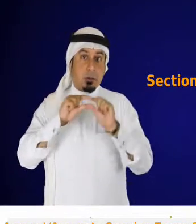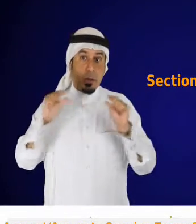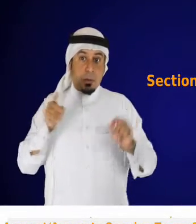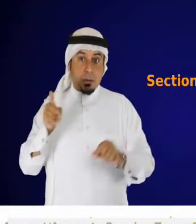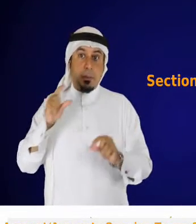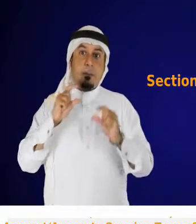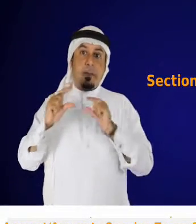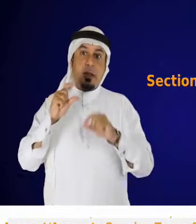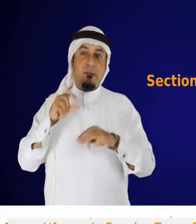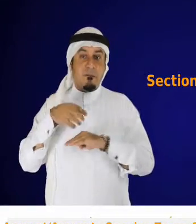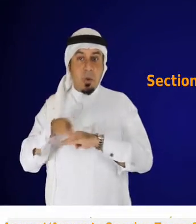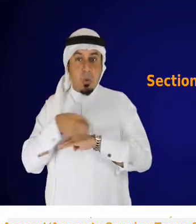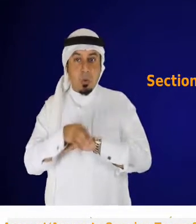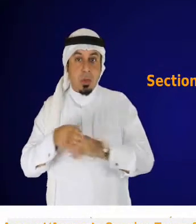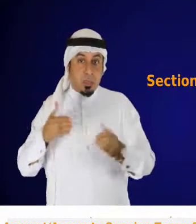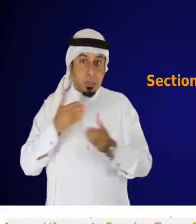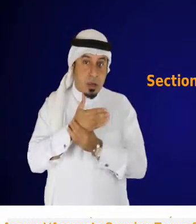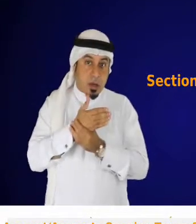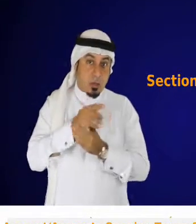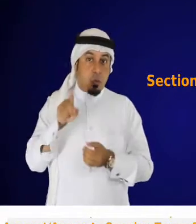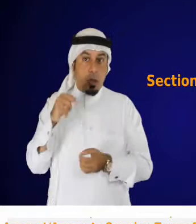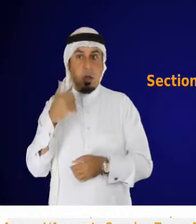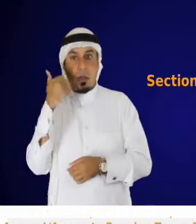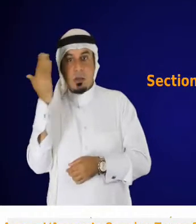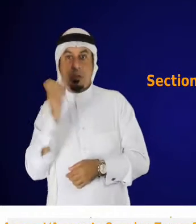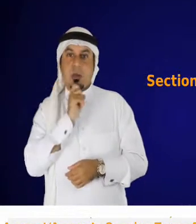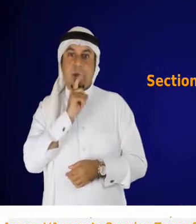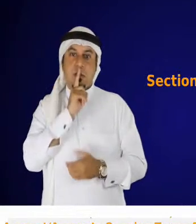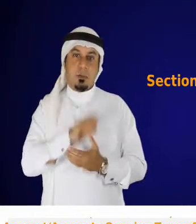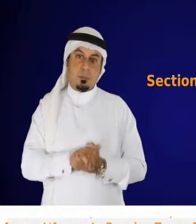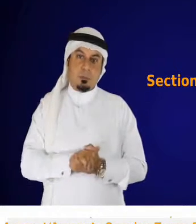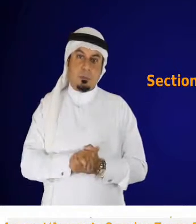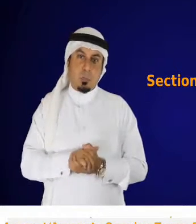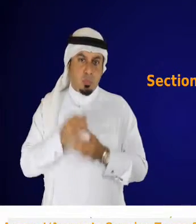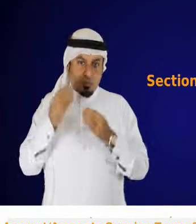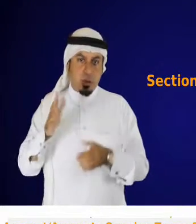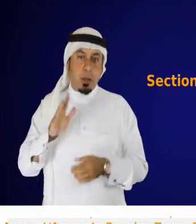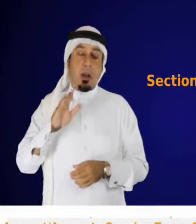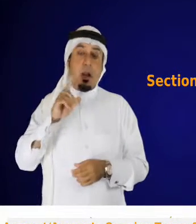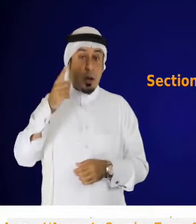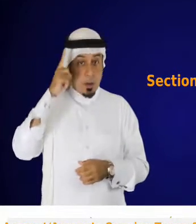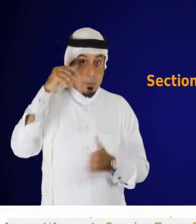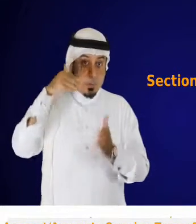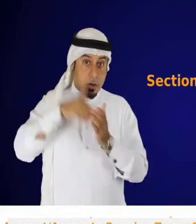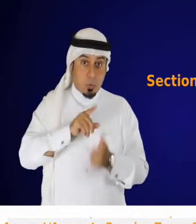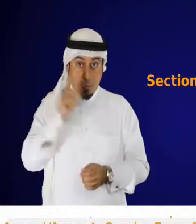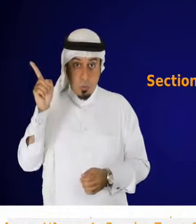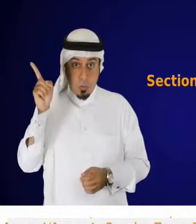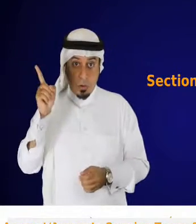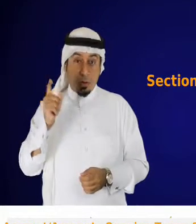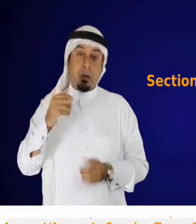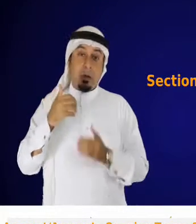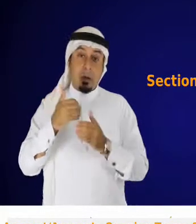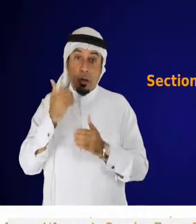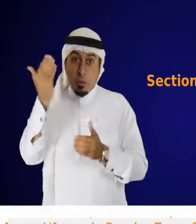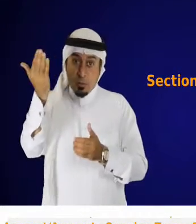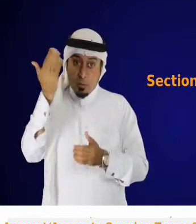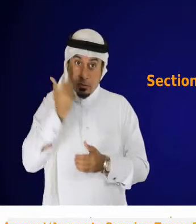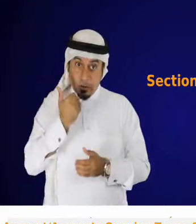other suitable means provided necessary approvals and requirements from government and regulatory authorities, if any,